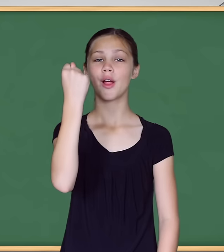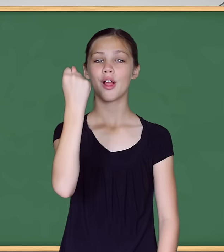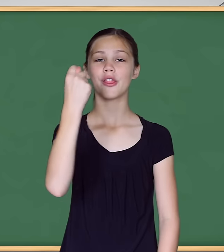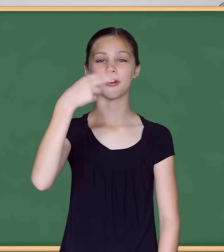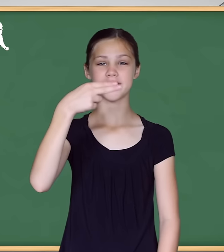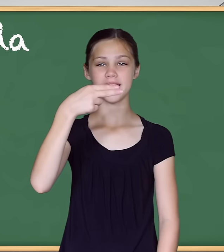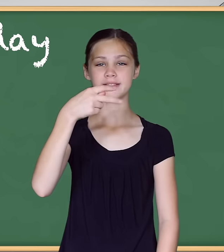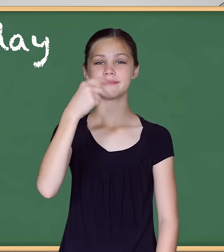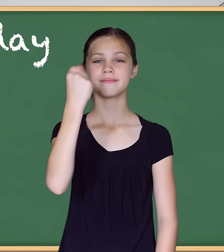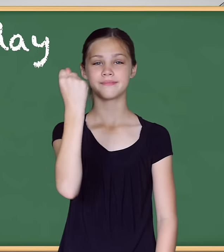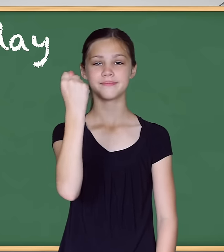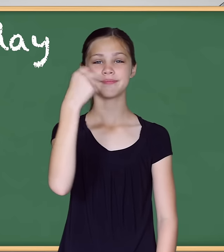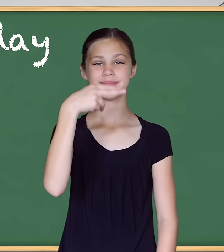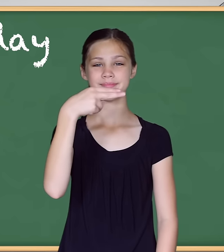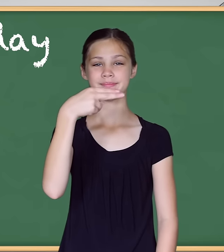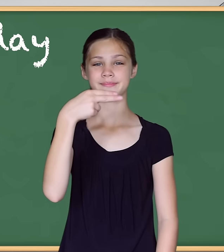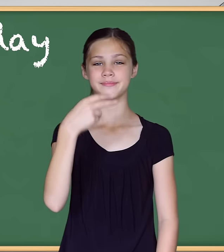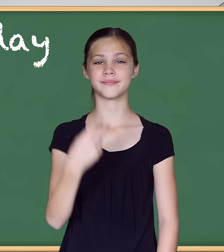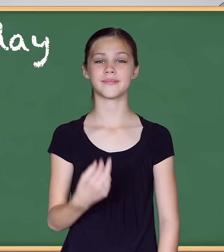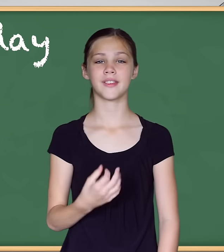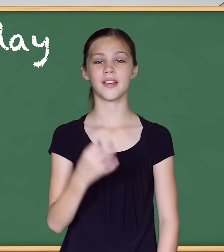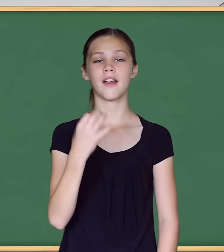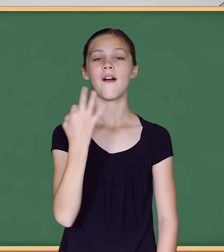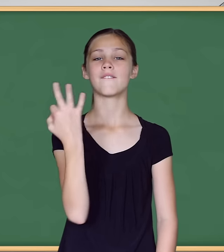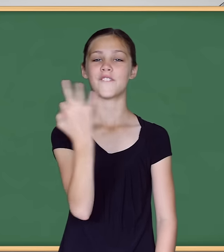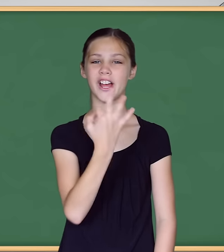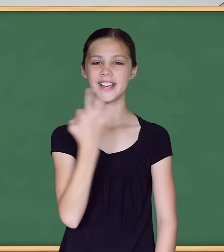Thursday, Friday,